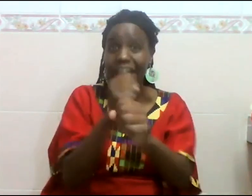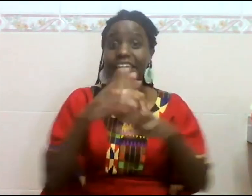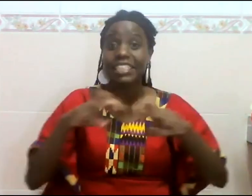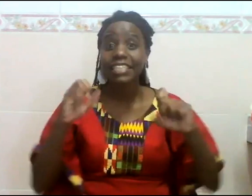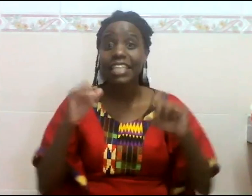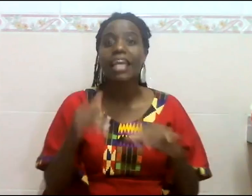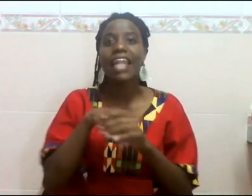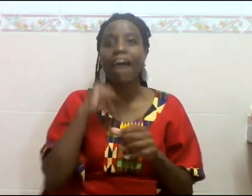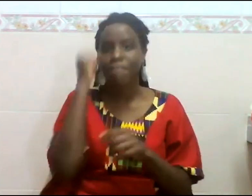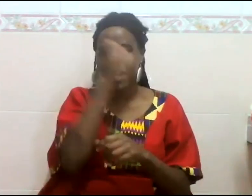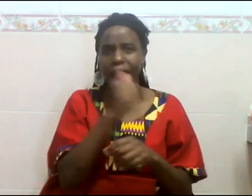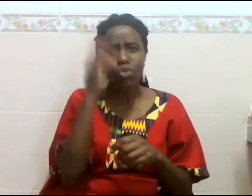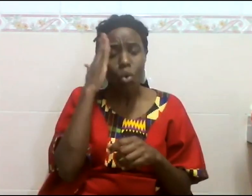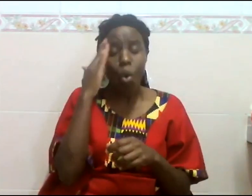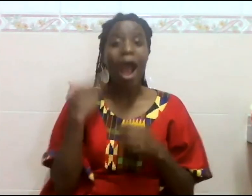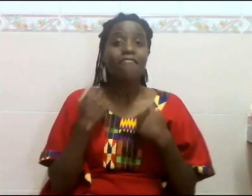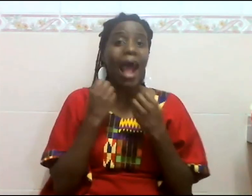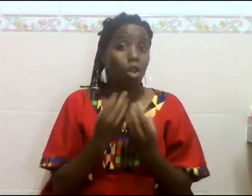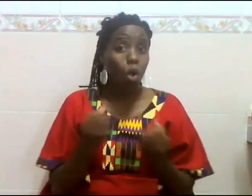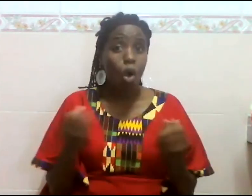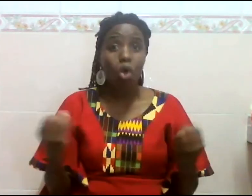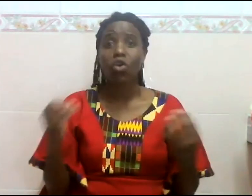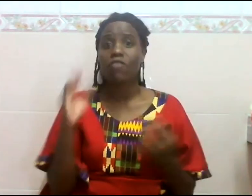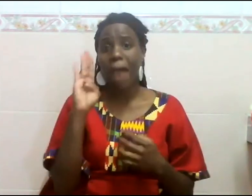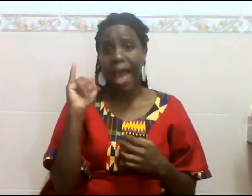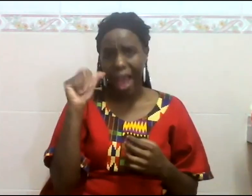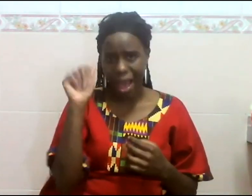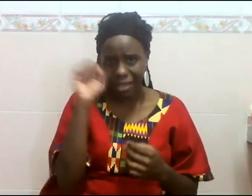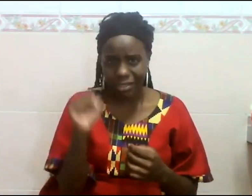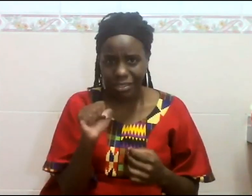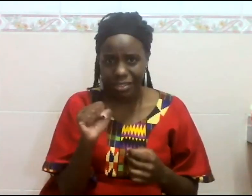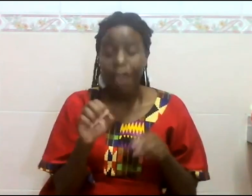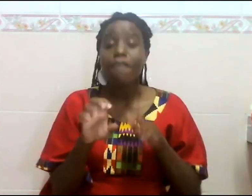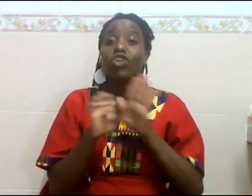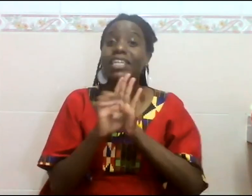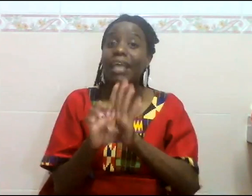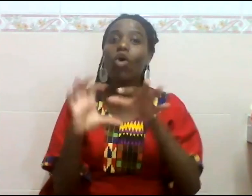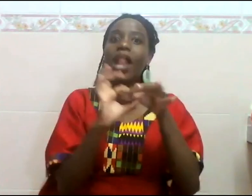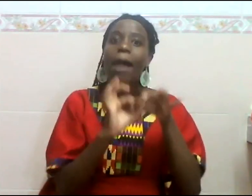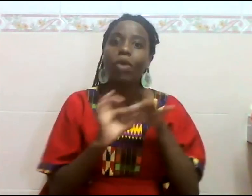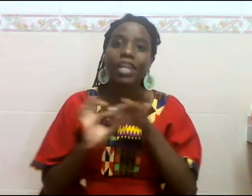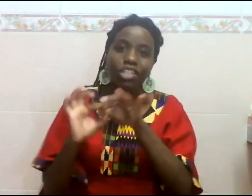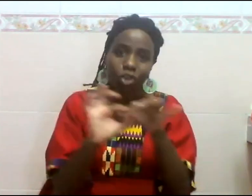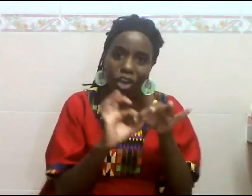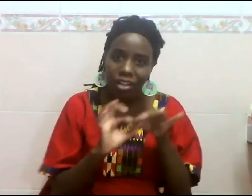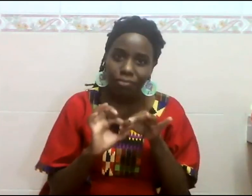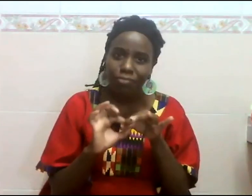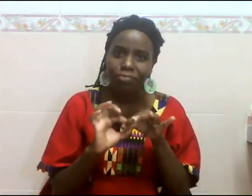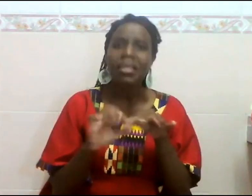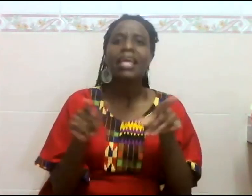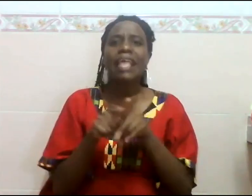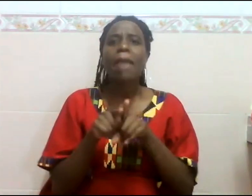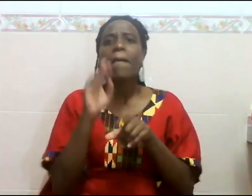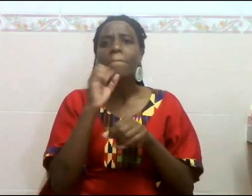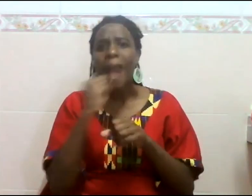There's been a lot of bias, especially when it comes to collaboration. There's been a lot of bias